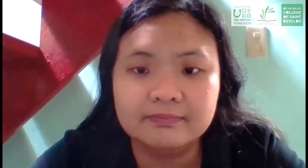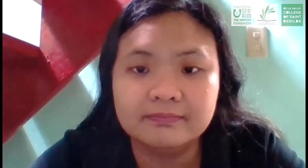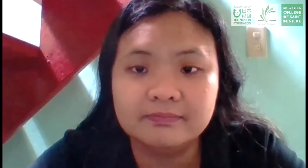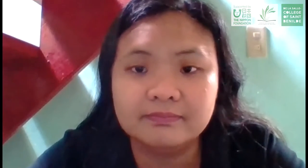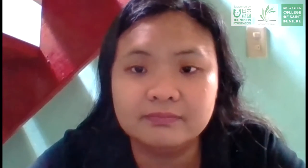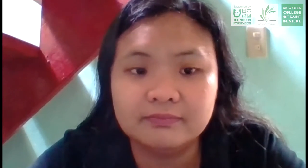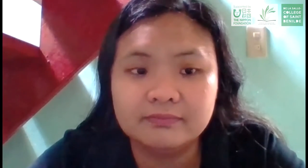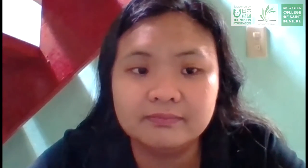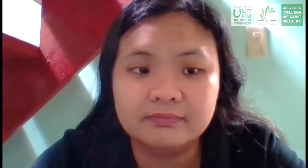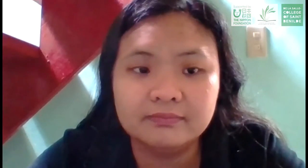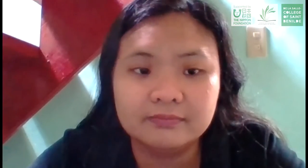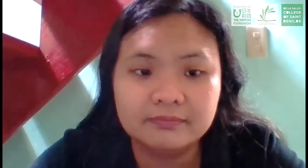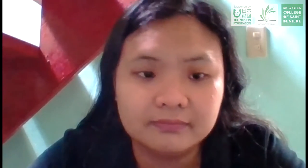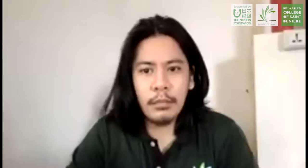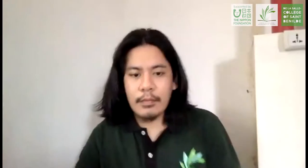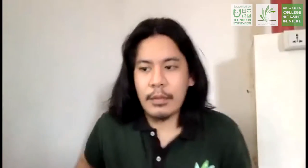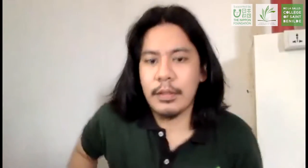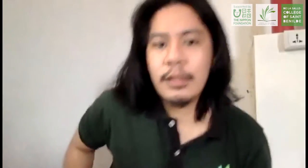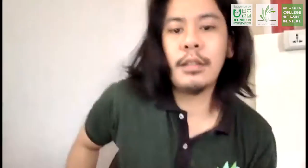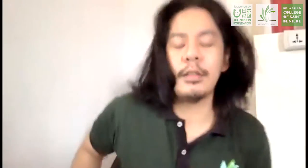Shaq has his hand up.